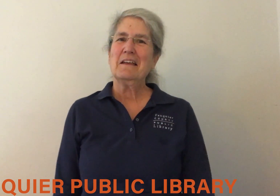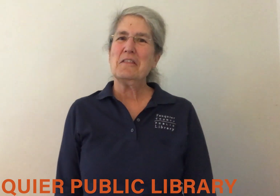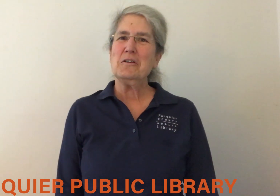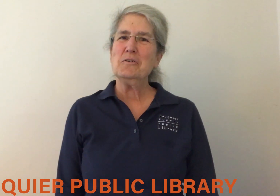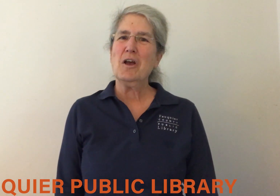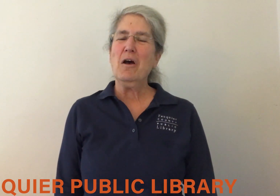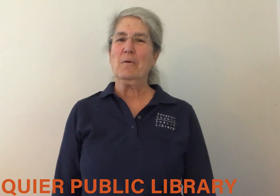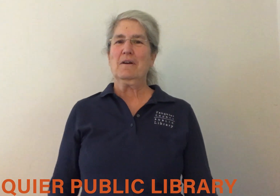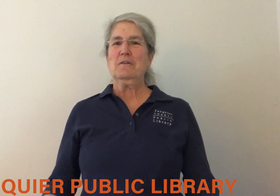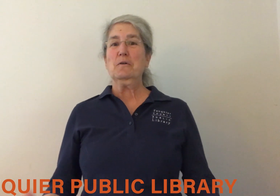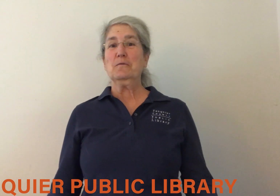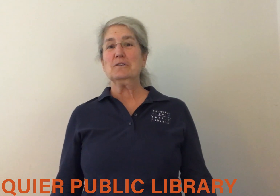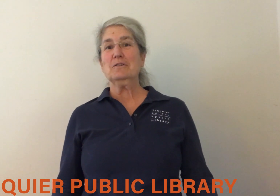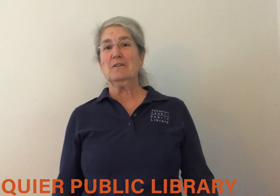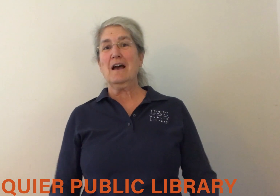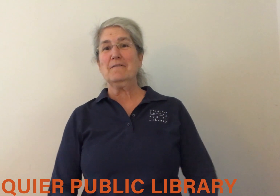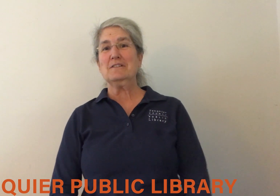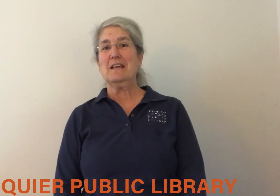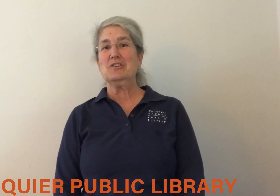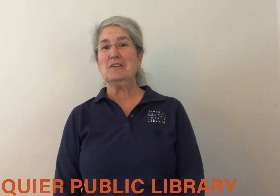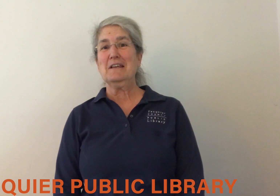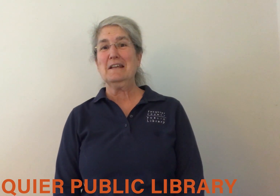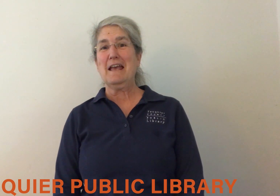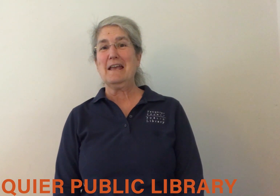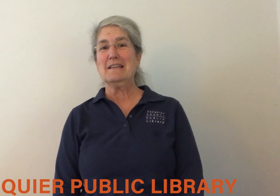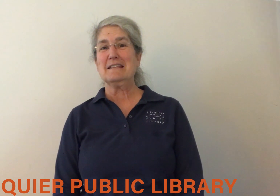There you go, your first little conversation in ASL.